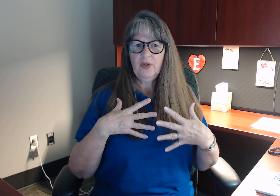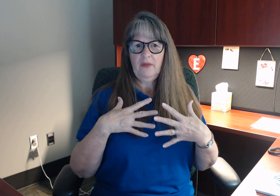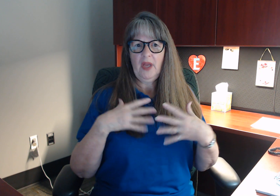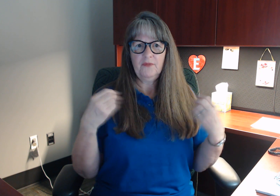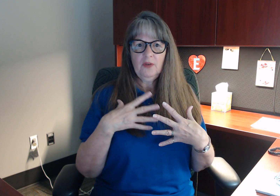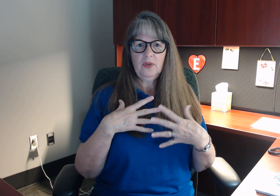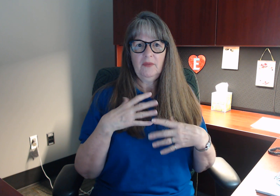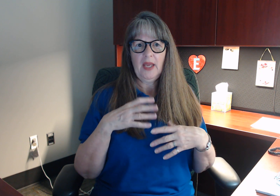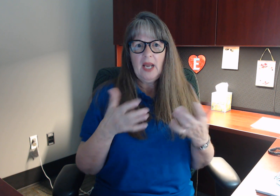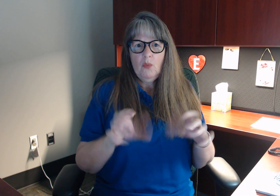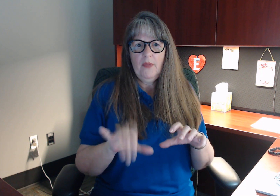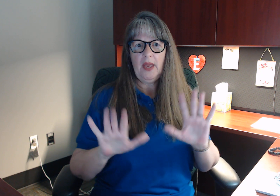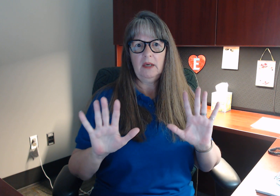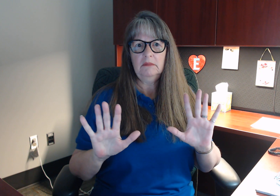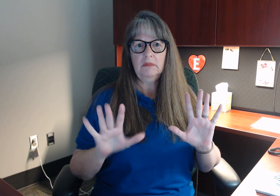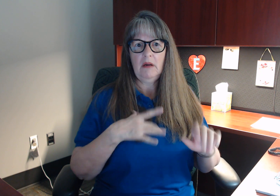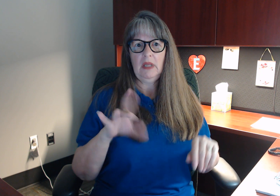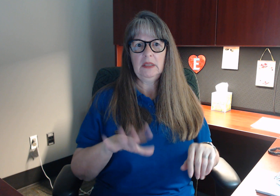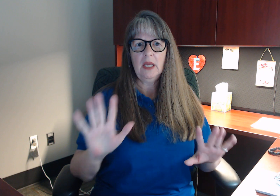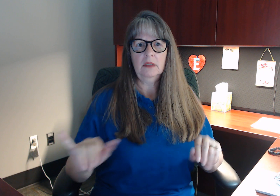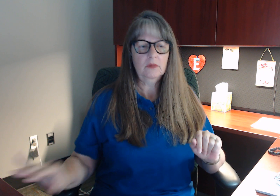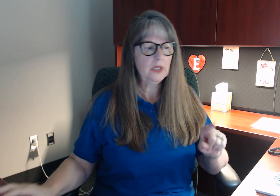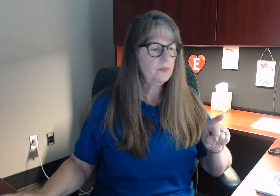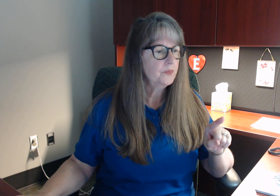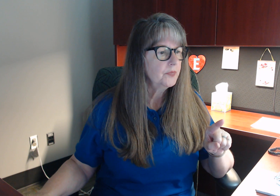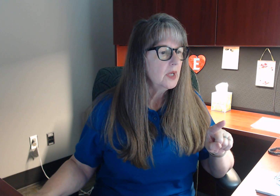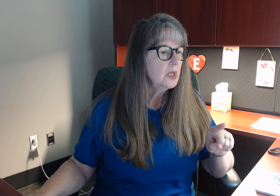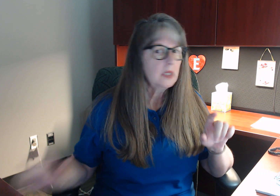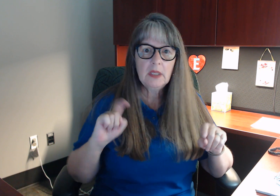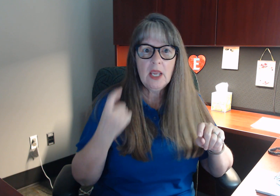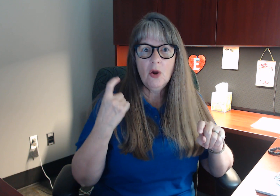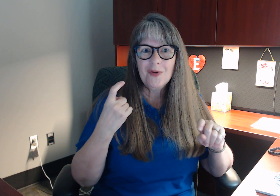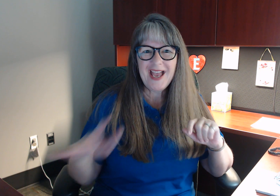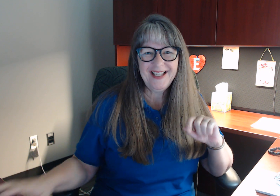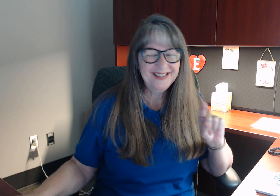of that. I don't want that. I don't like that. Right? Can't go with that.